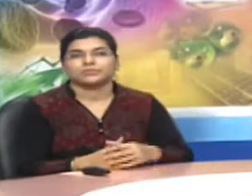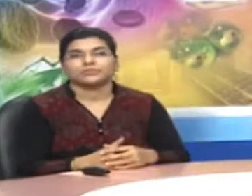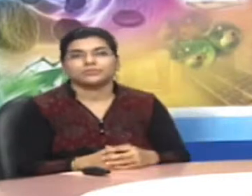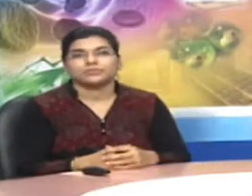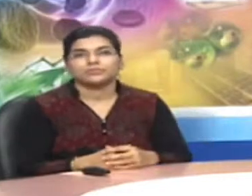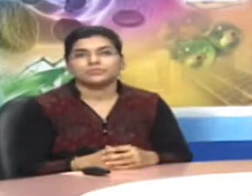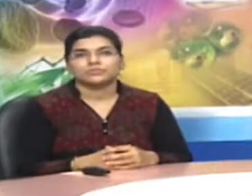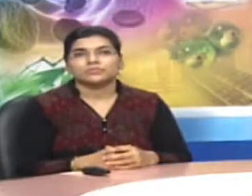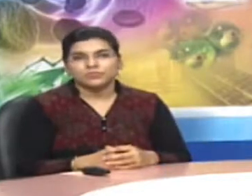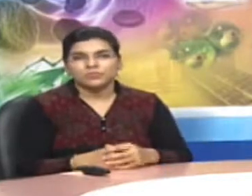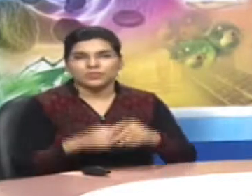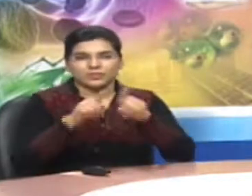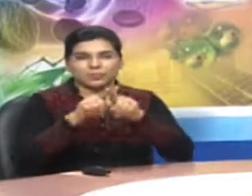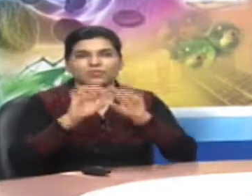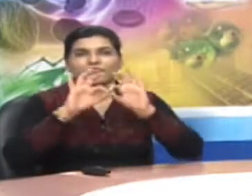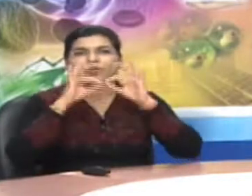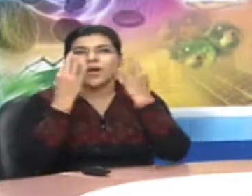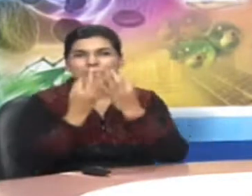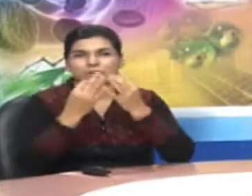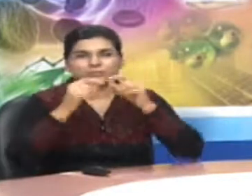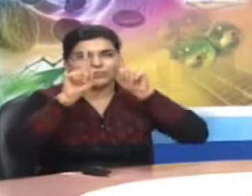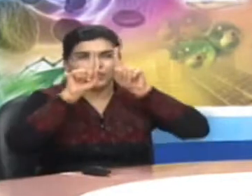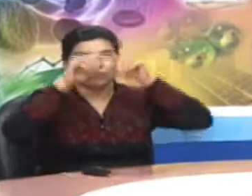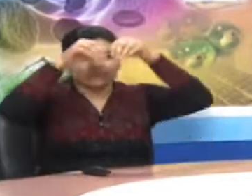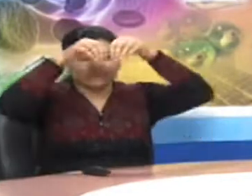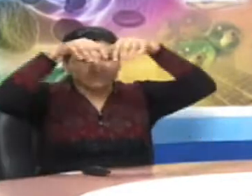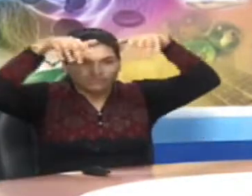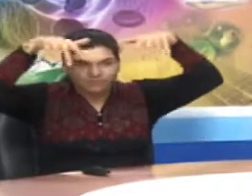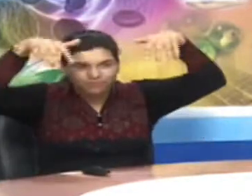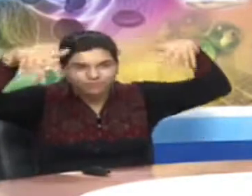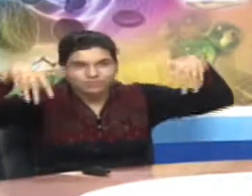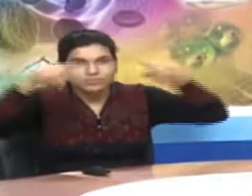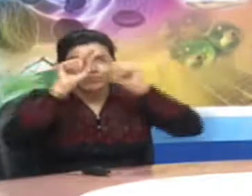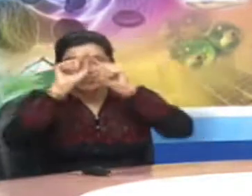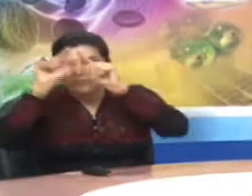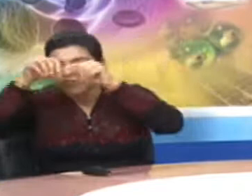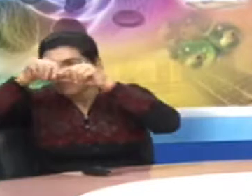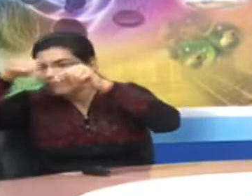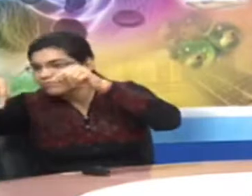Third is insert smart art graphic.